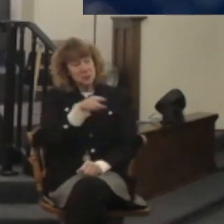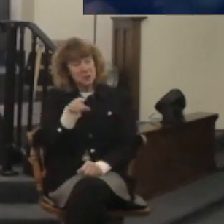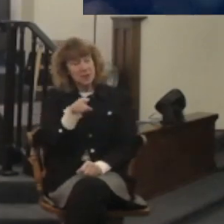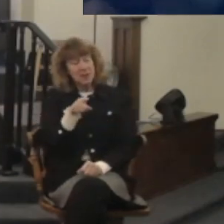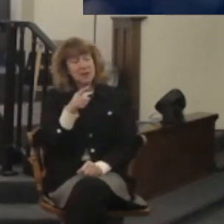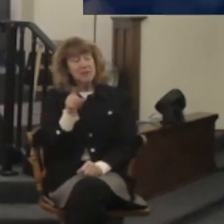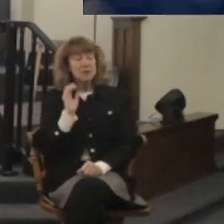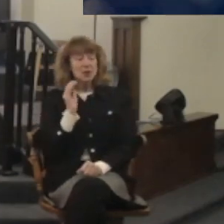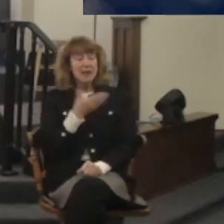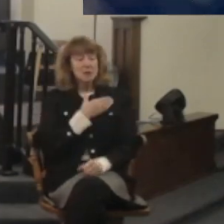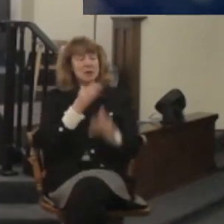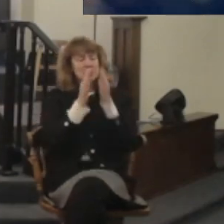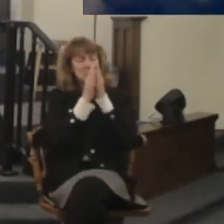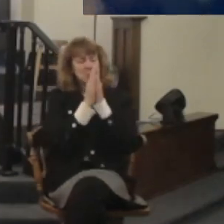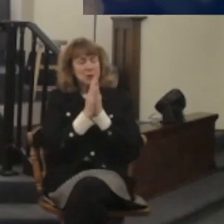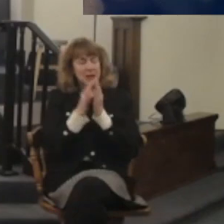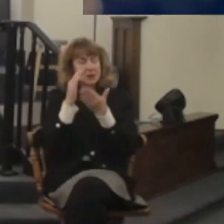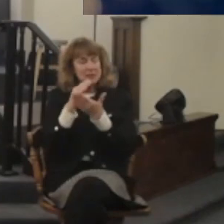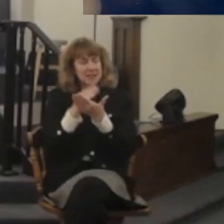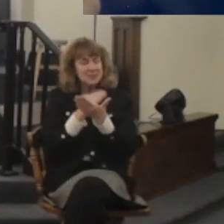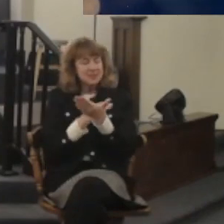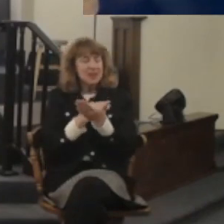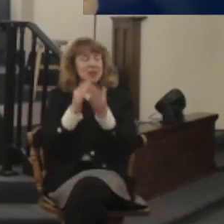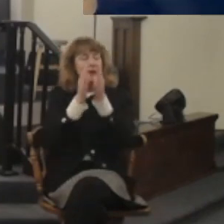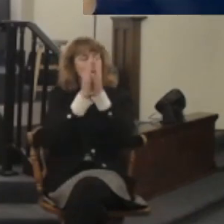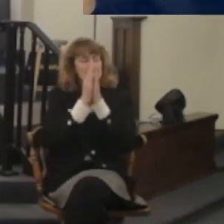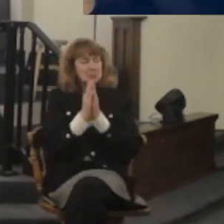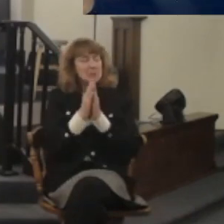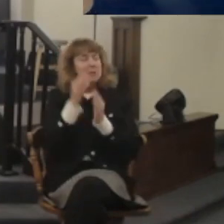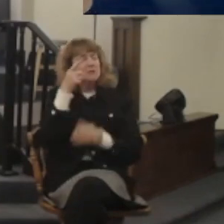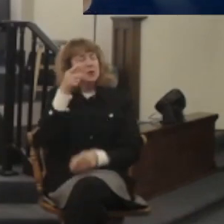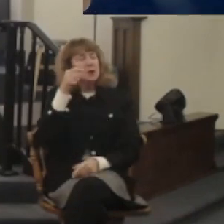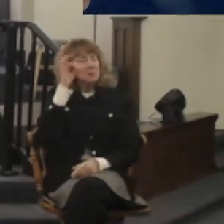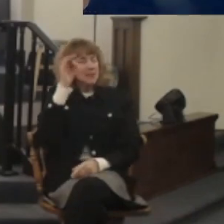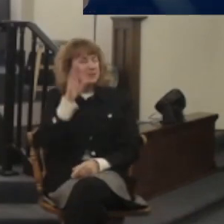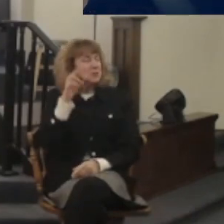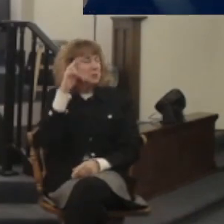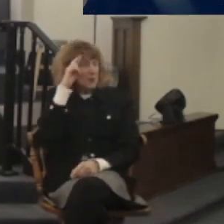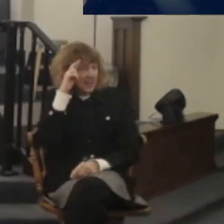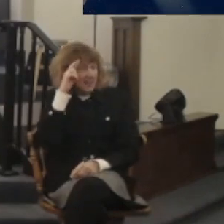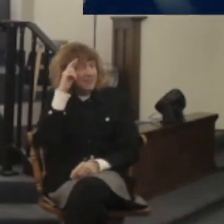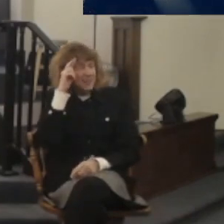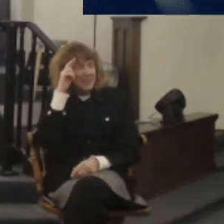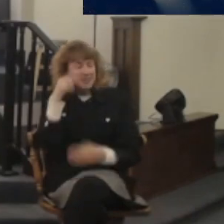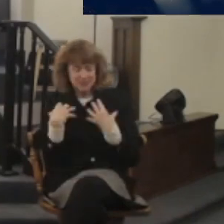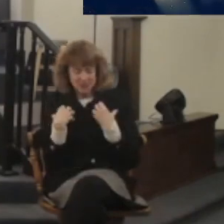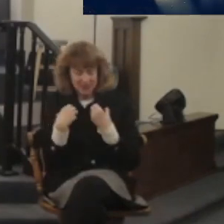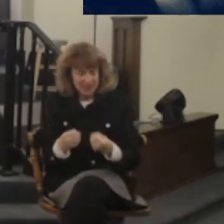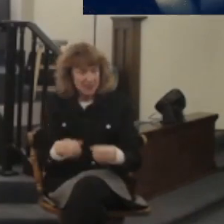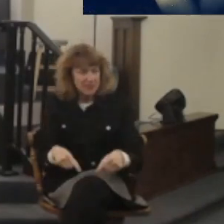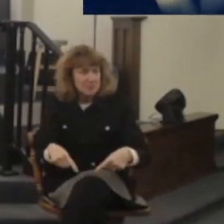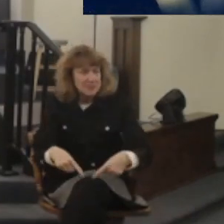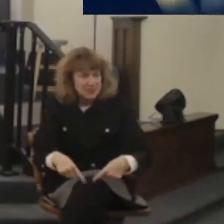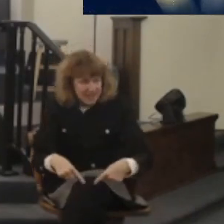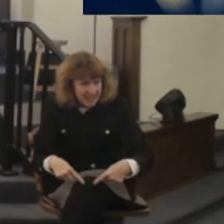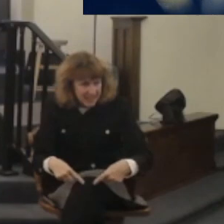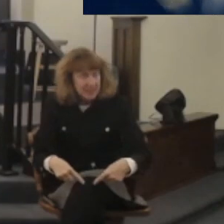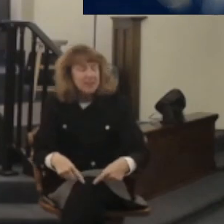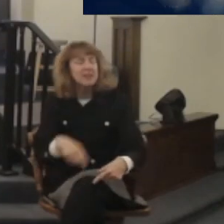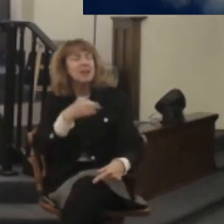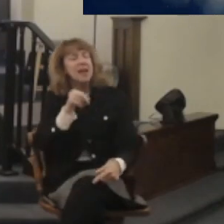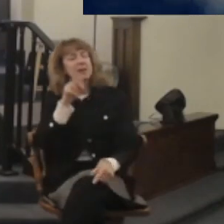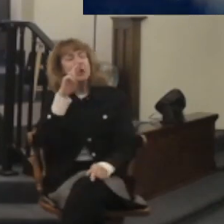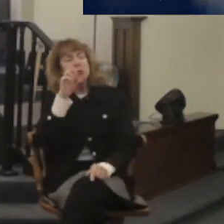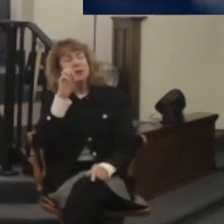prayer list. We have Pastor Ron, who's still healing from his knee surgery. Richard Miller, he's